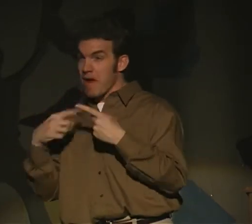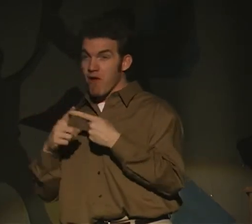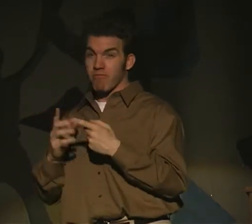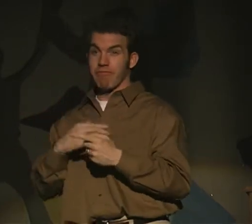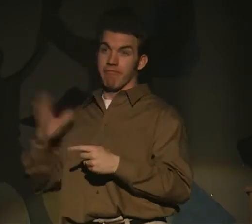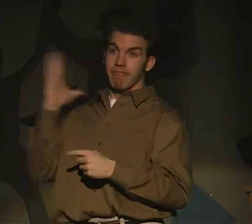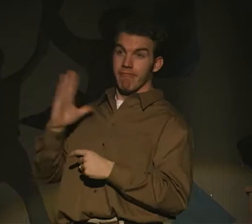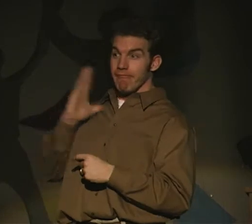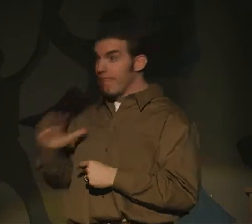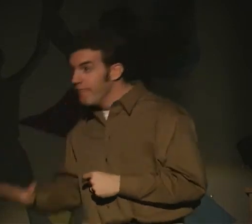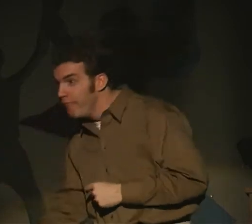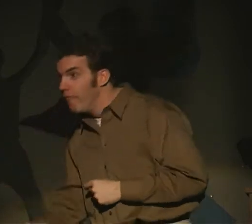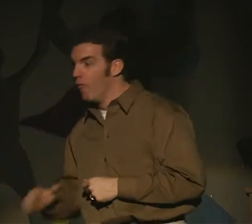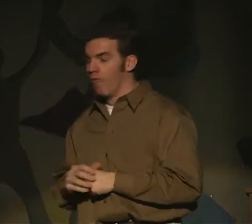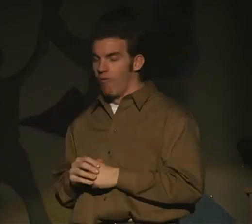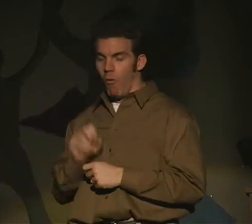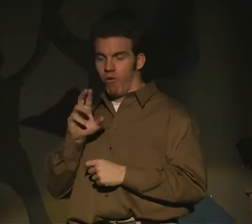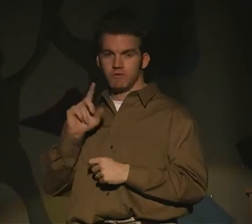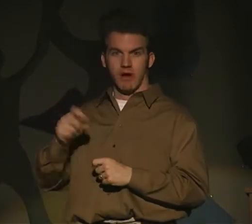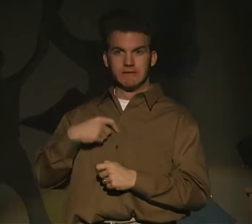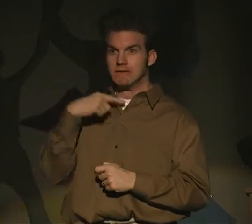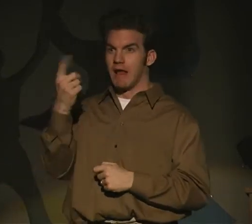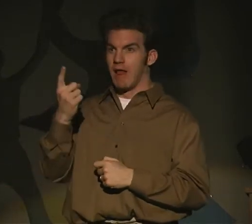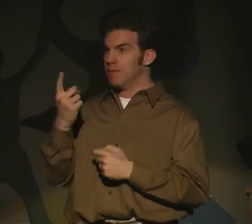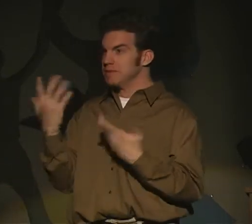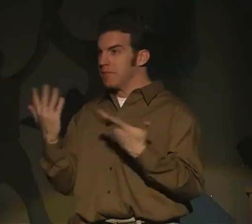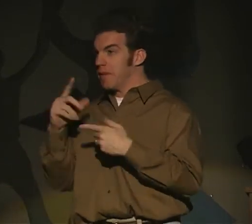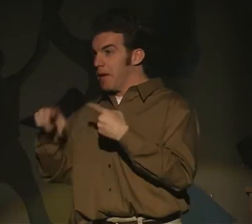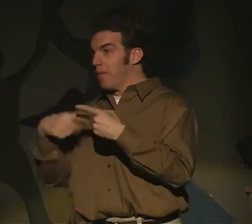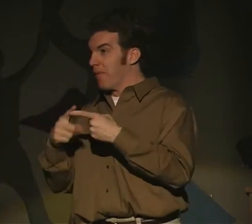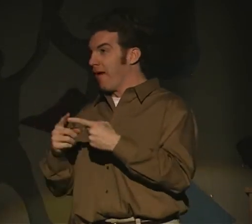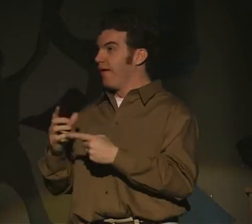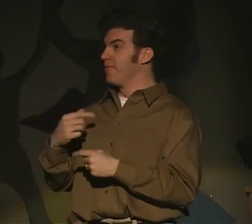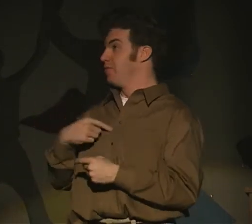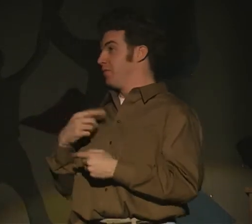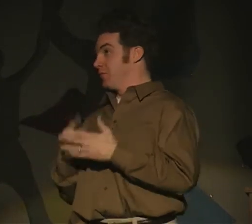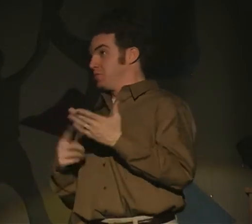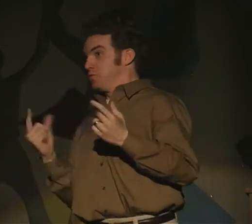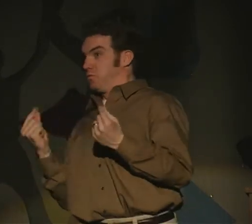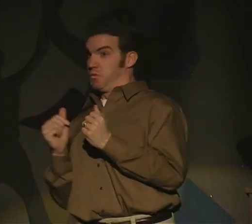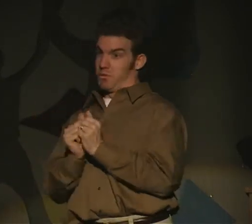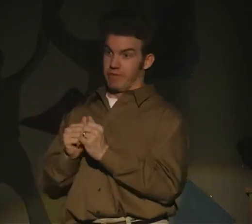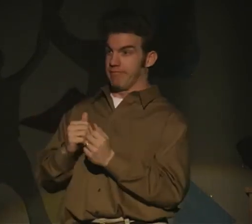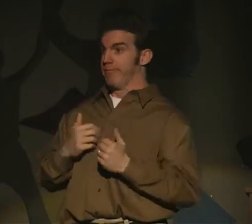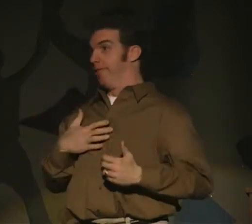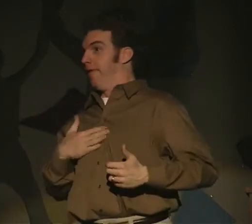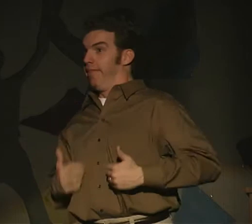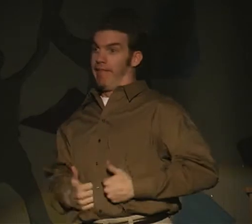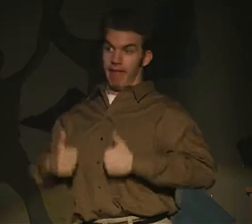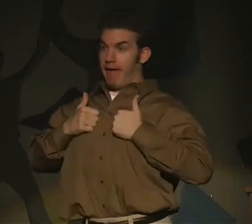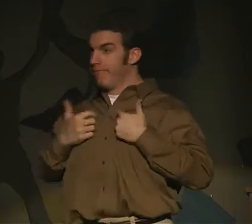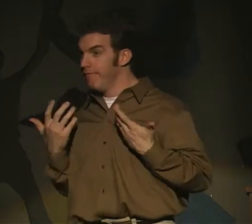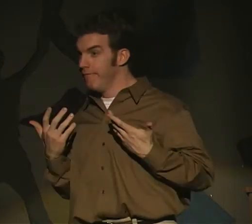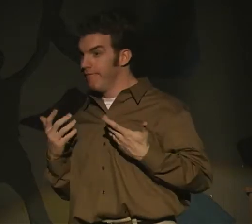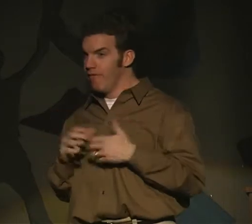Would you like to hear about when I was younger? Or maybe something to do